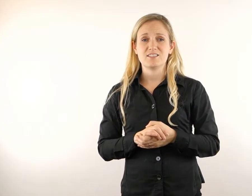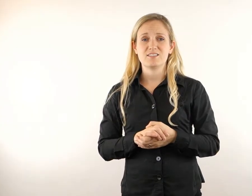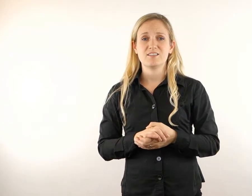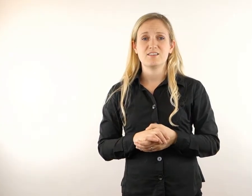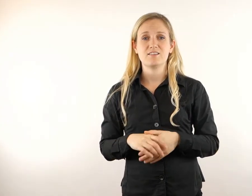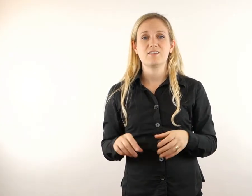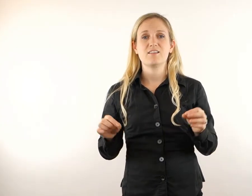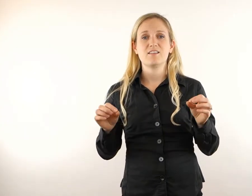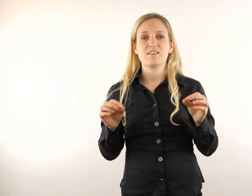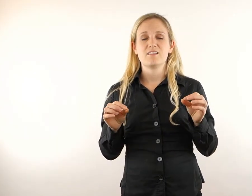Jesus.